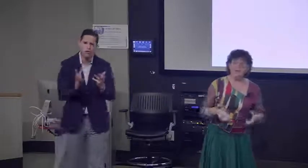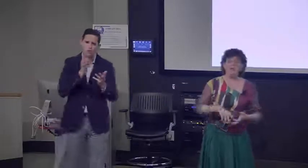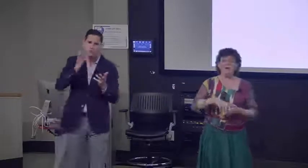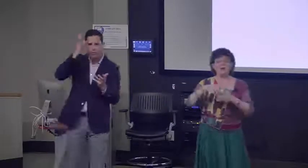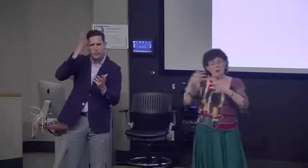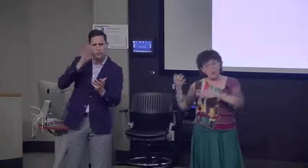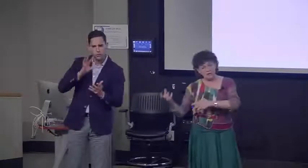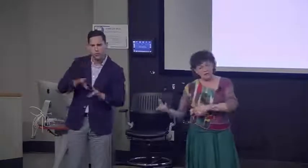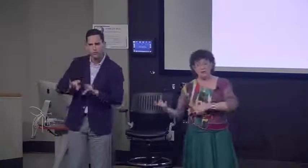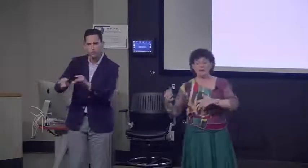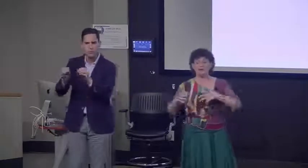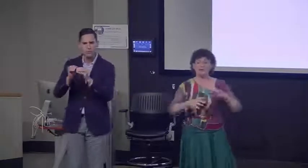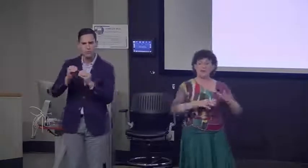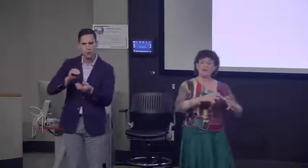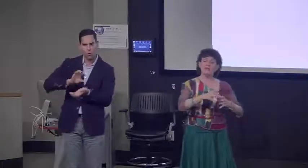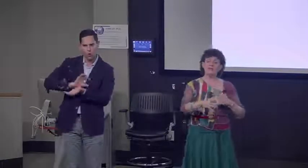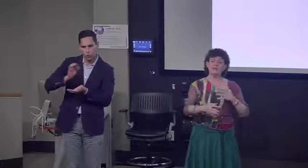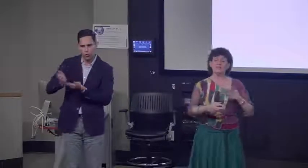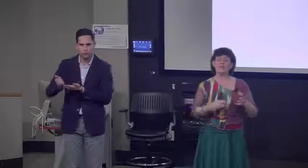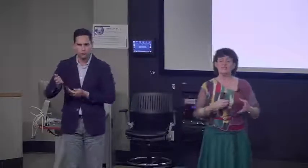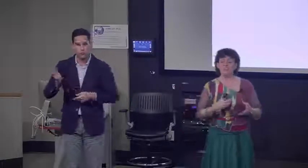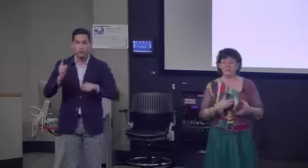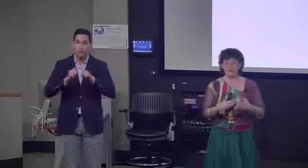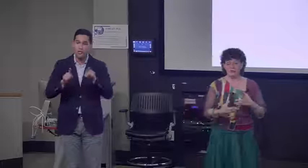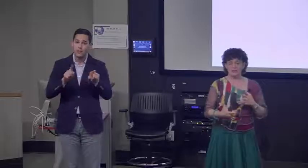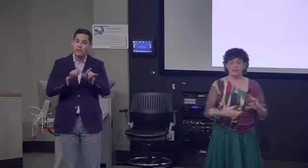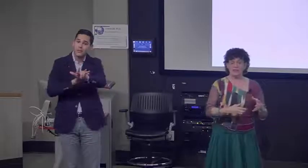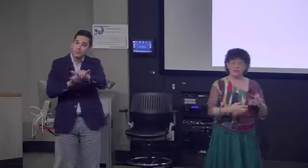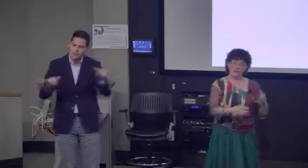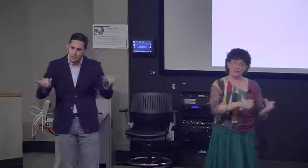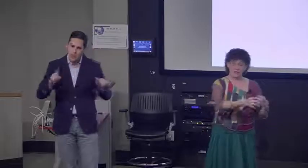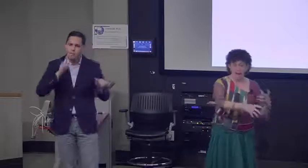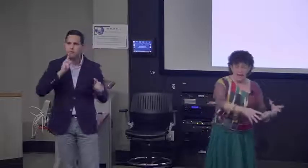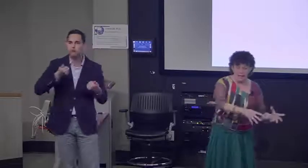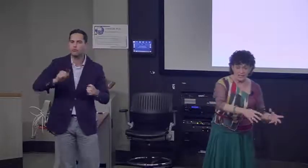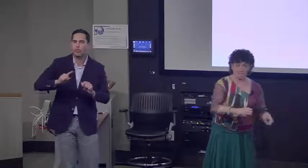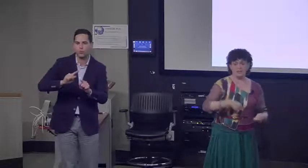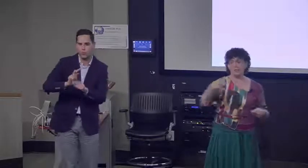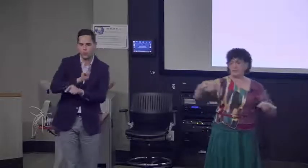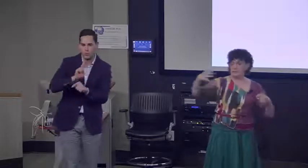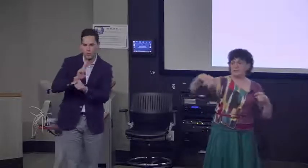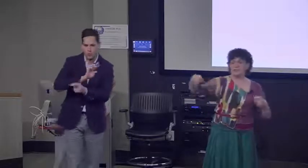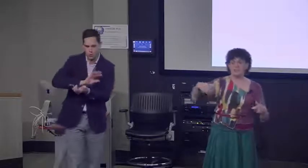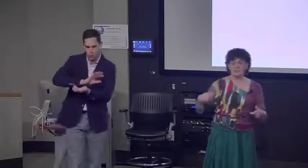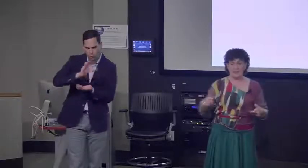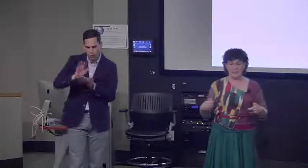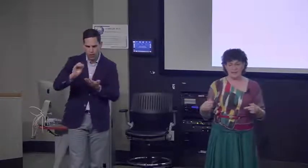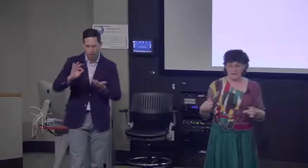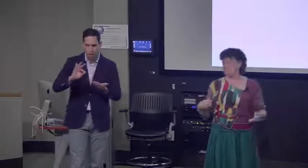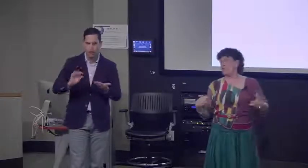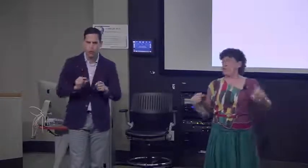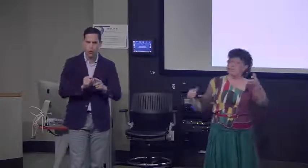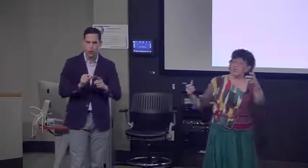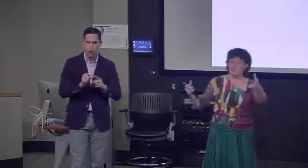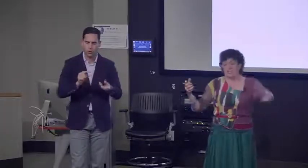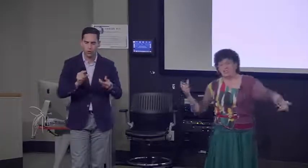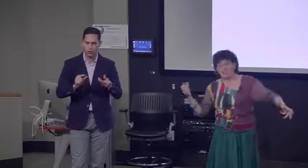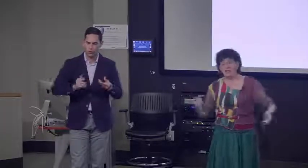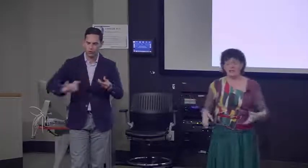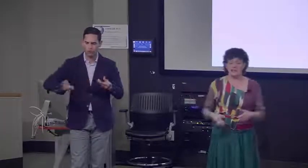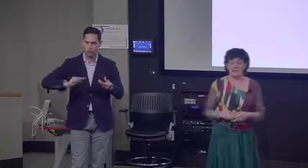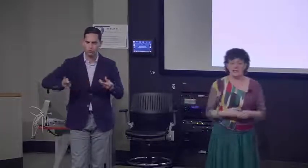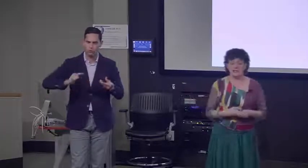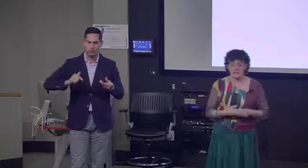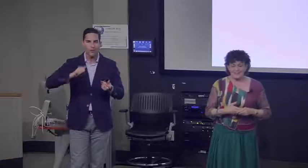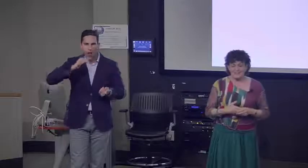words, but also to try to use their words in interaction as opposed to just saying shat, shat, shat, shat,